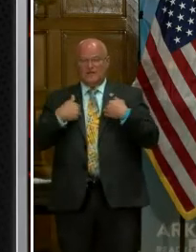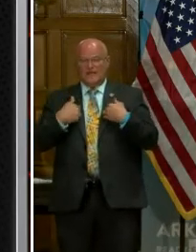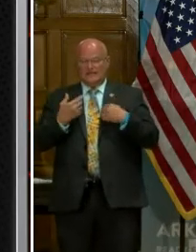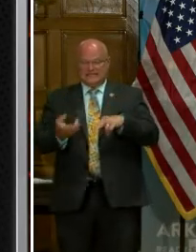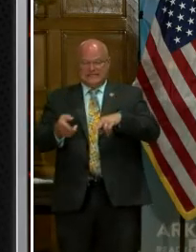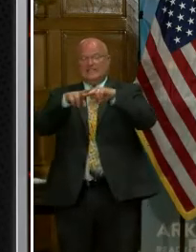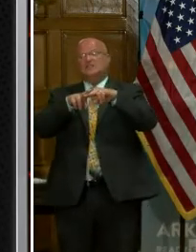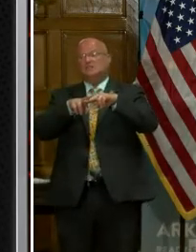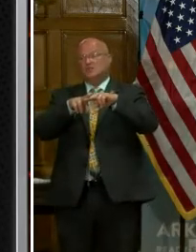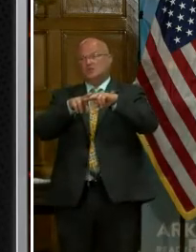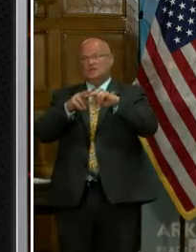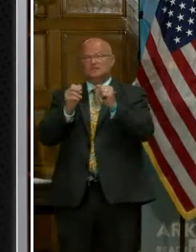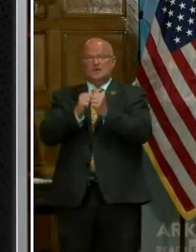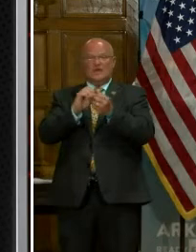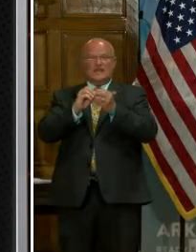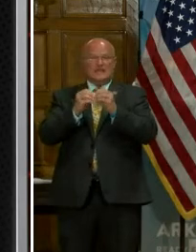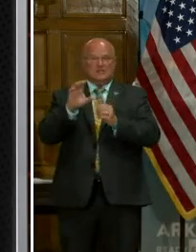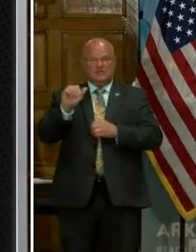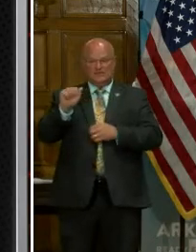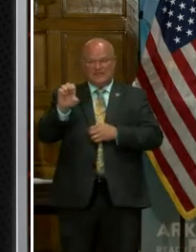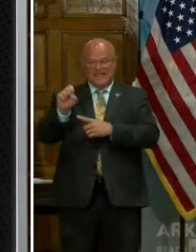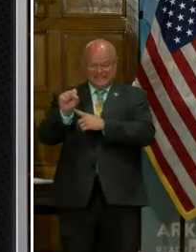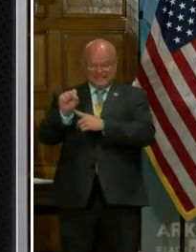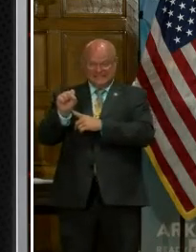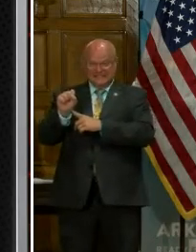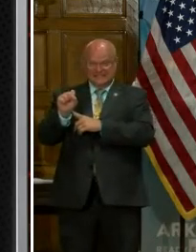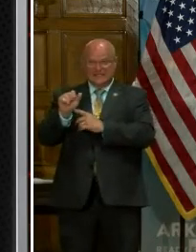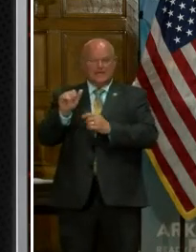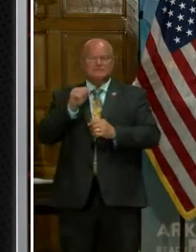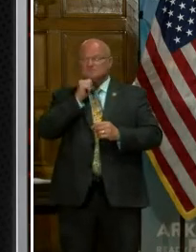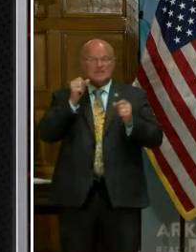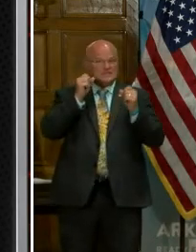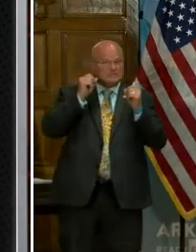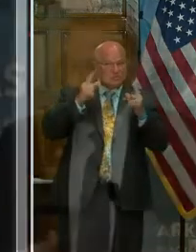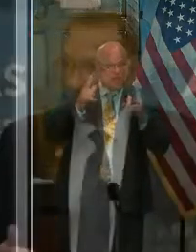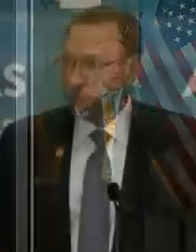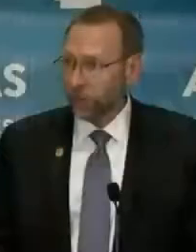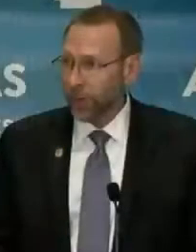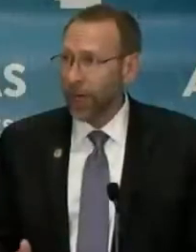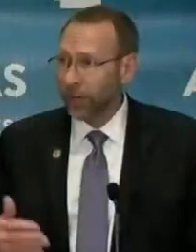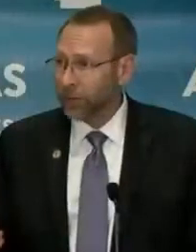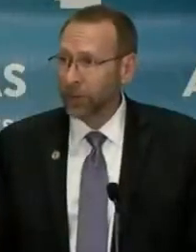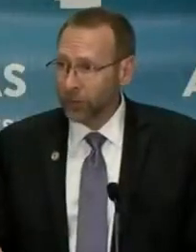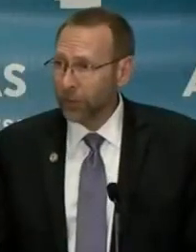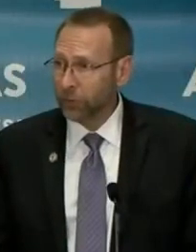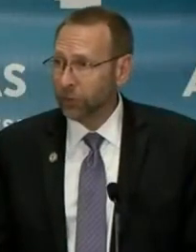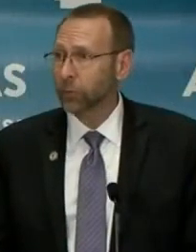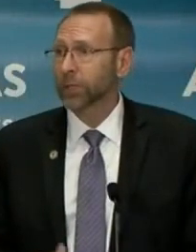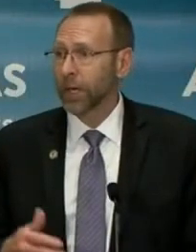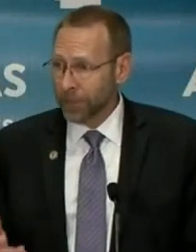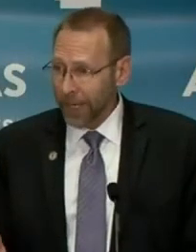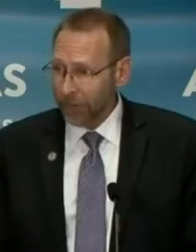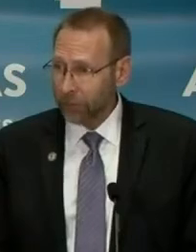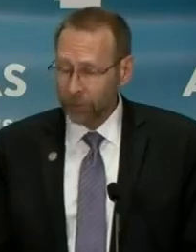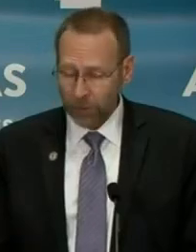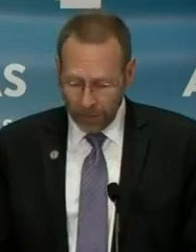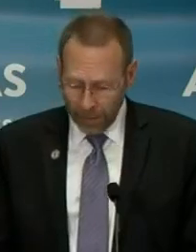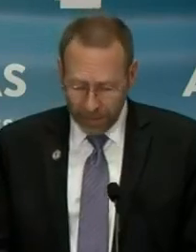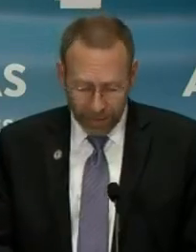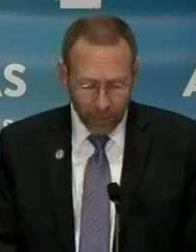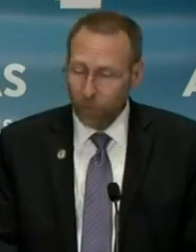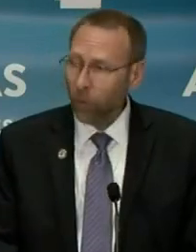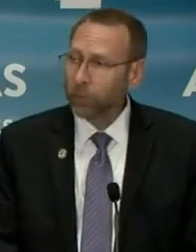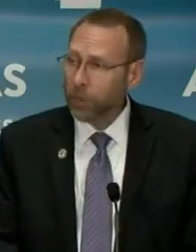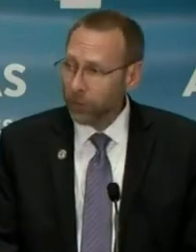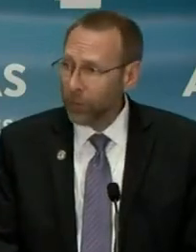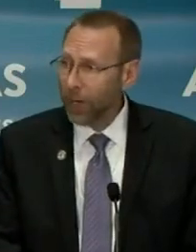such an increase in the number of cases, it's not that surprising that hospitalizations would come next.